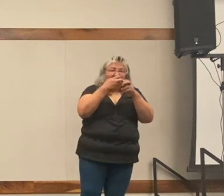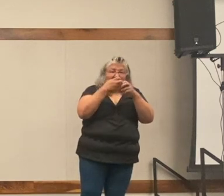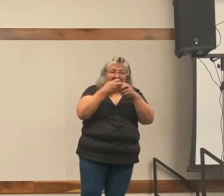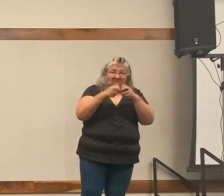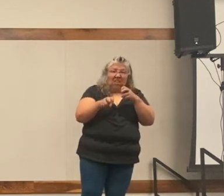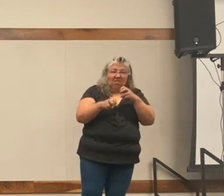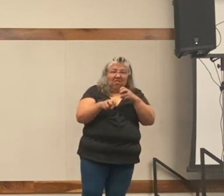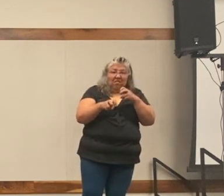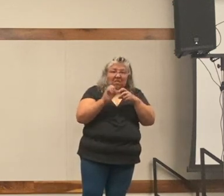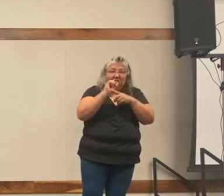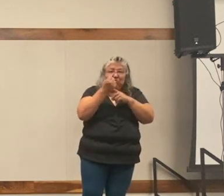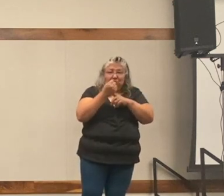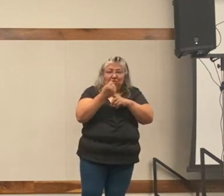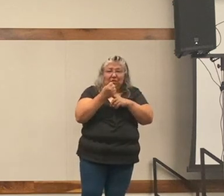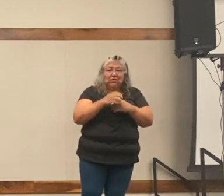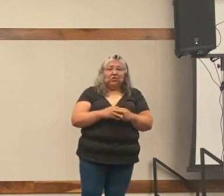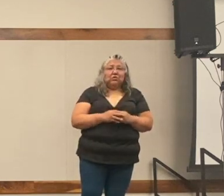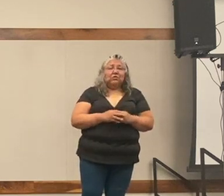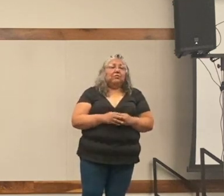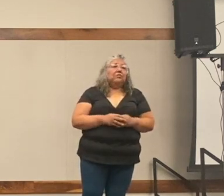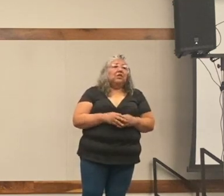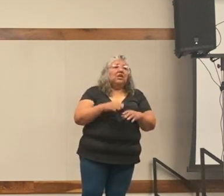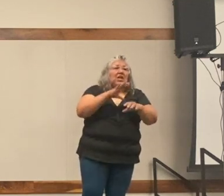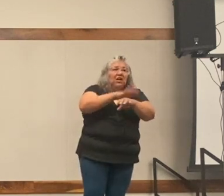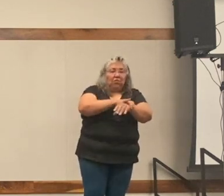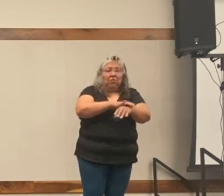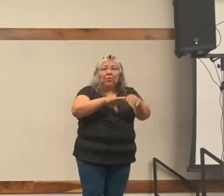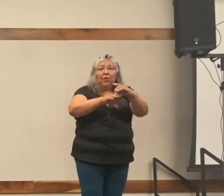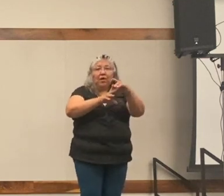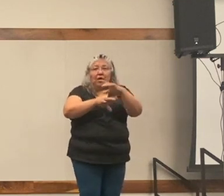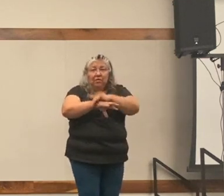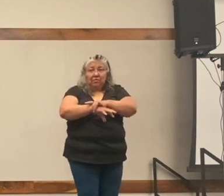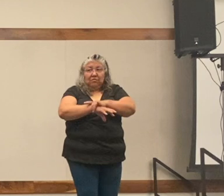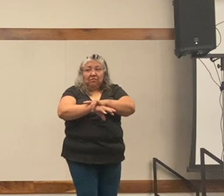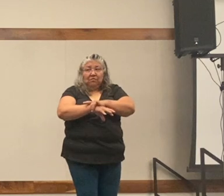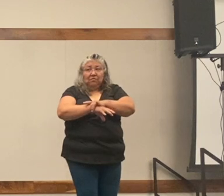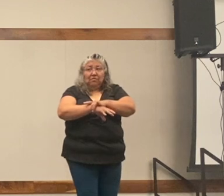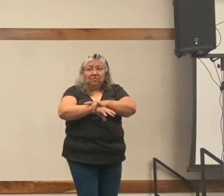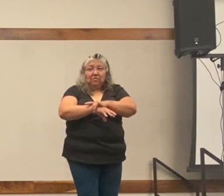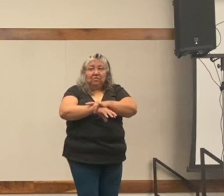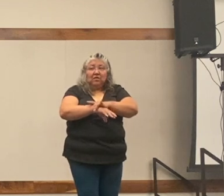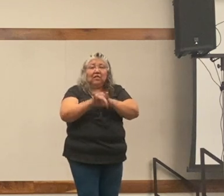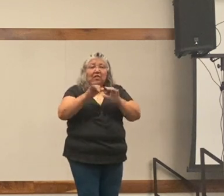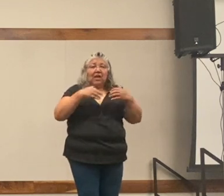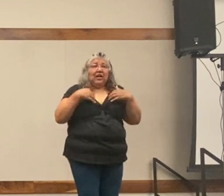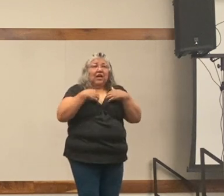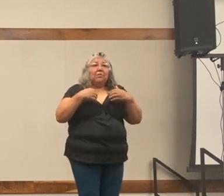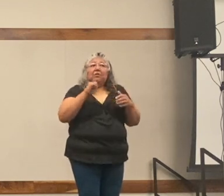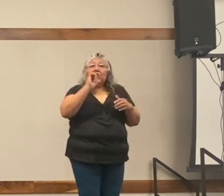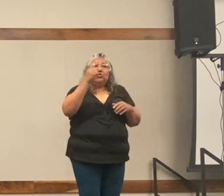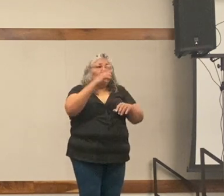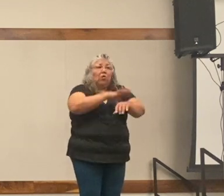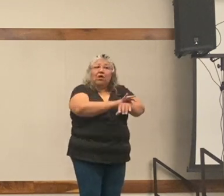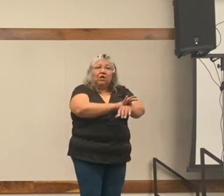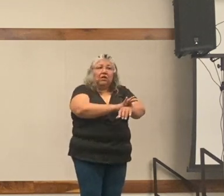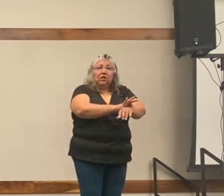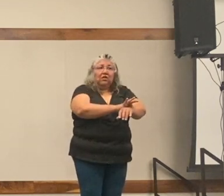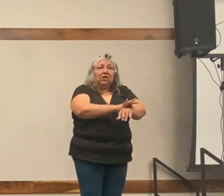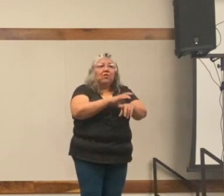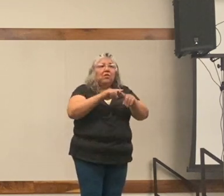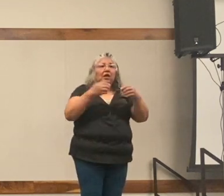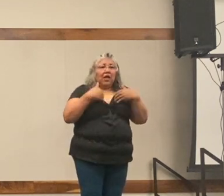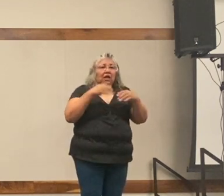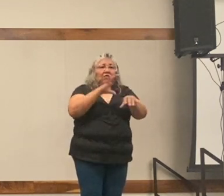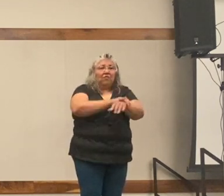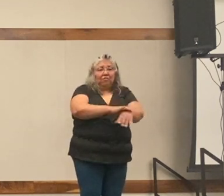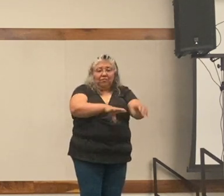and a rough situation. He's bound by two chains like an animal. Not just one chain, but he's